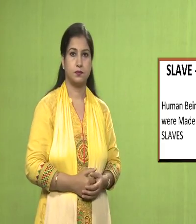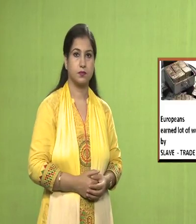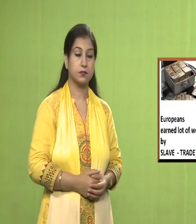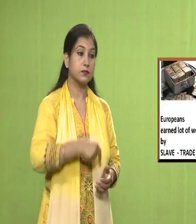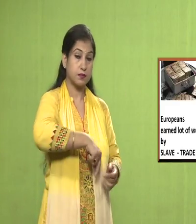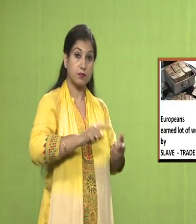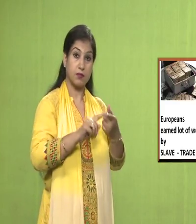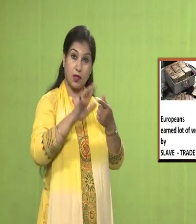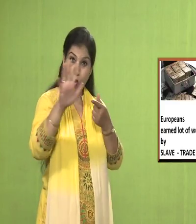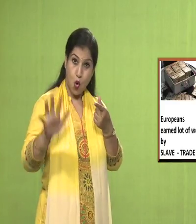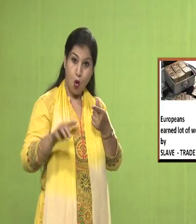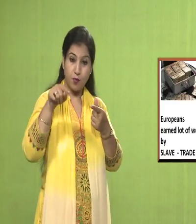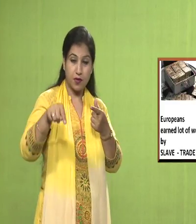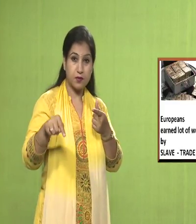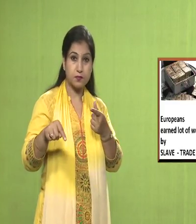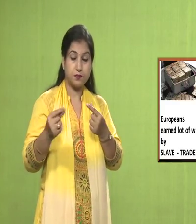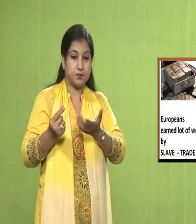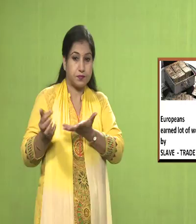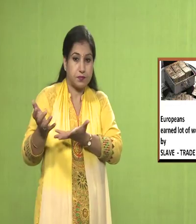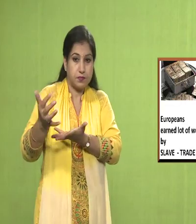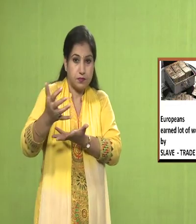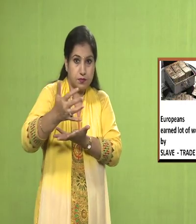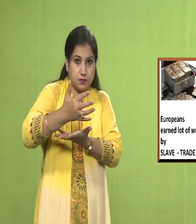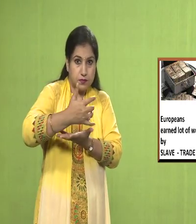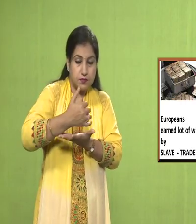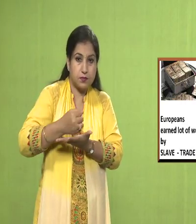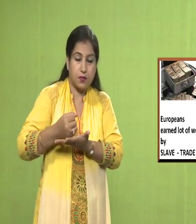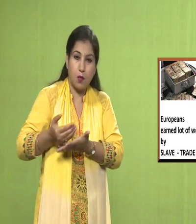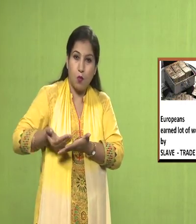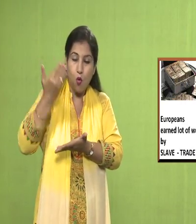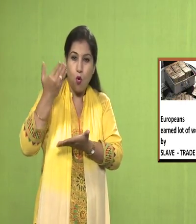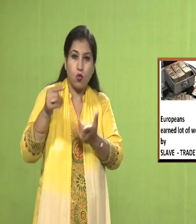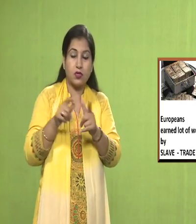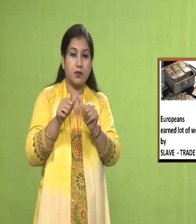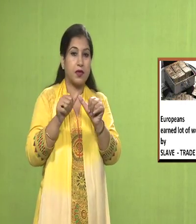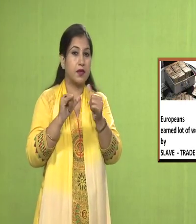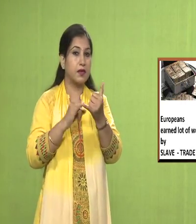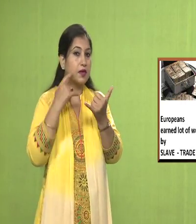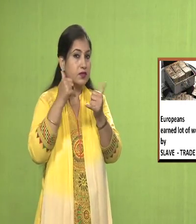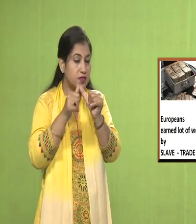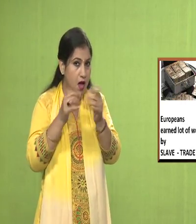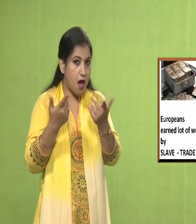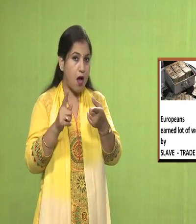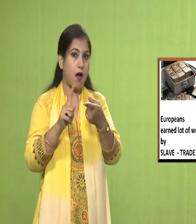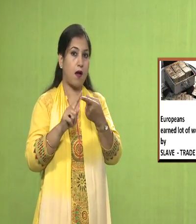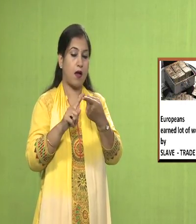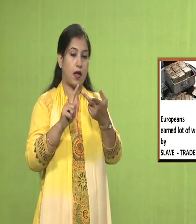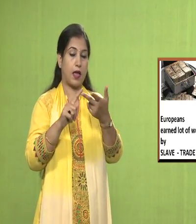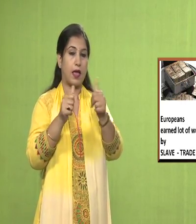The European earned a lot of wealth as a result of trade with Asia, Africa,